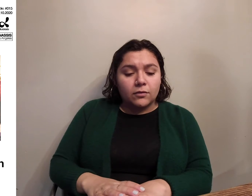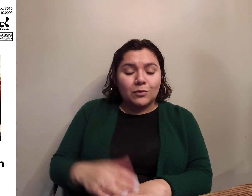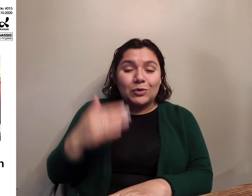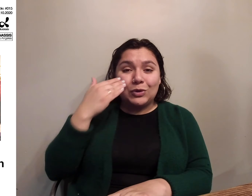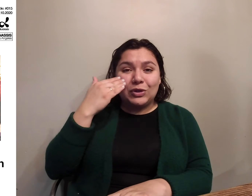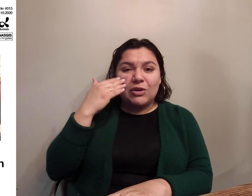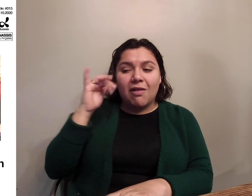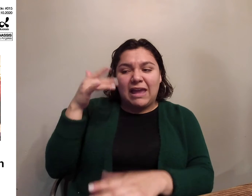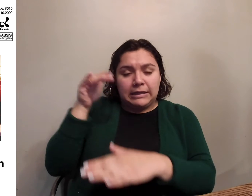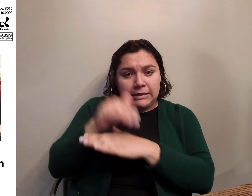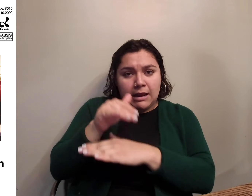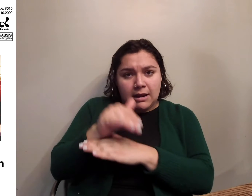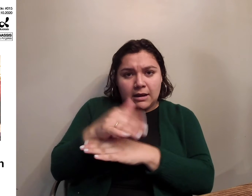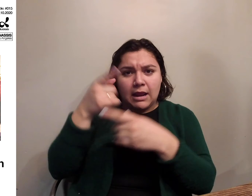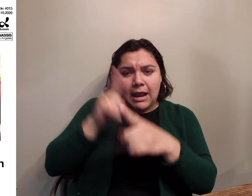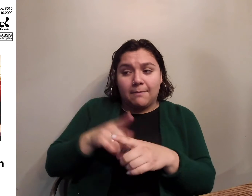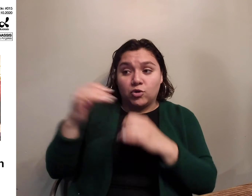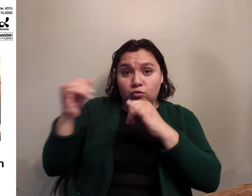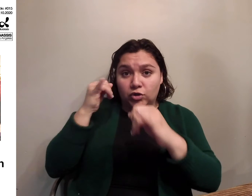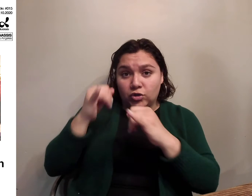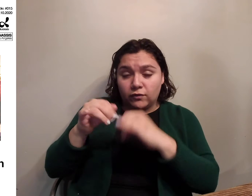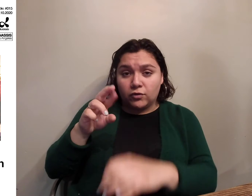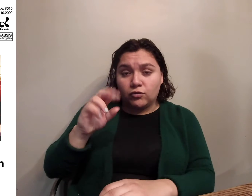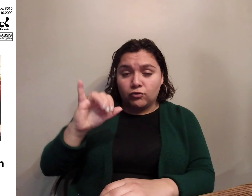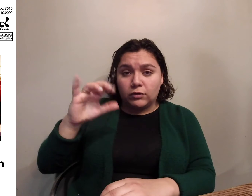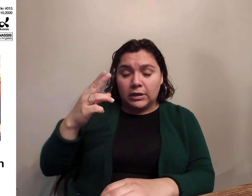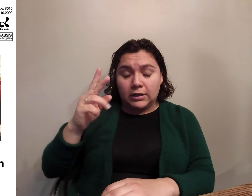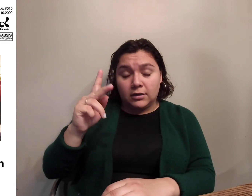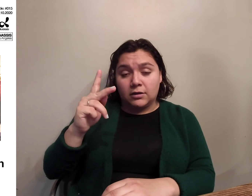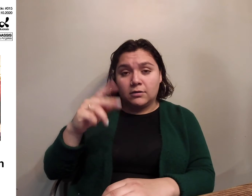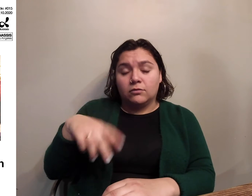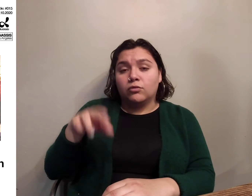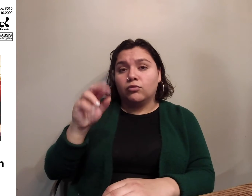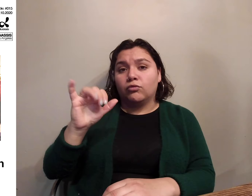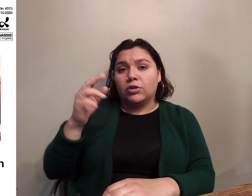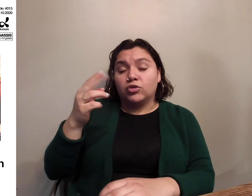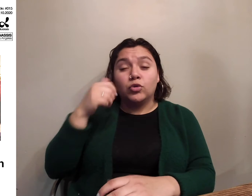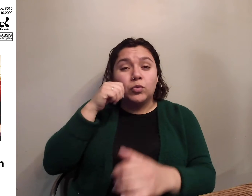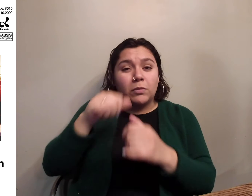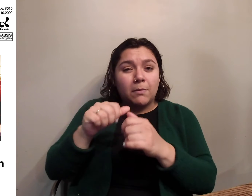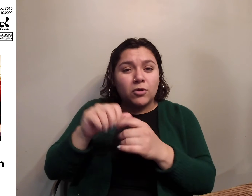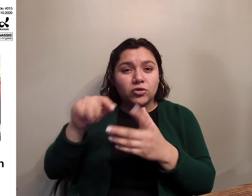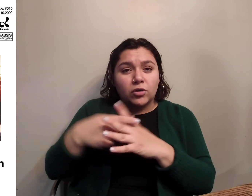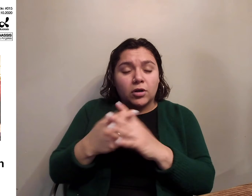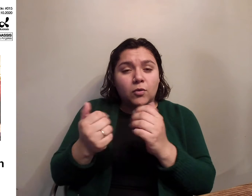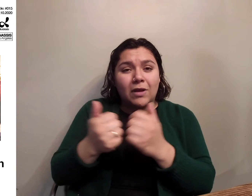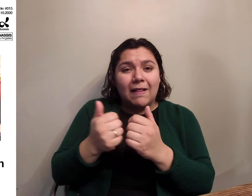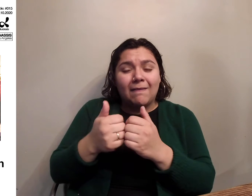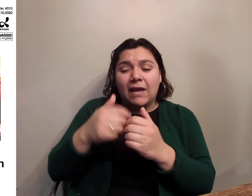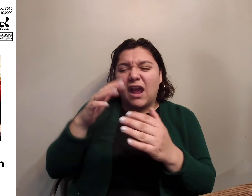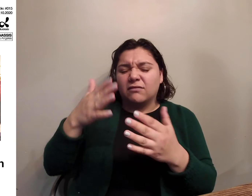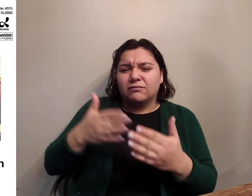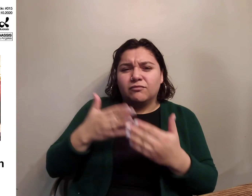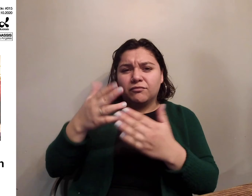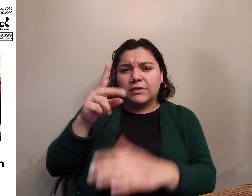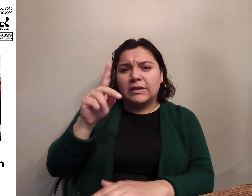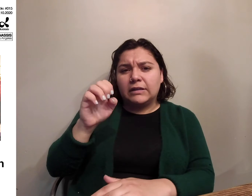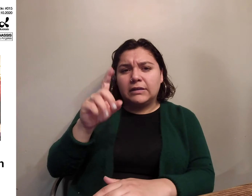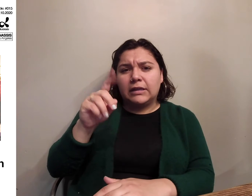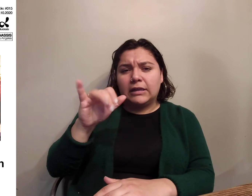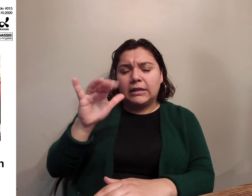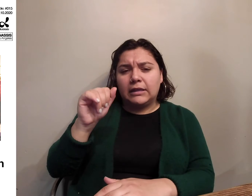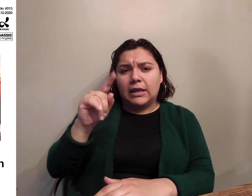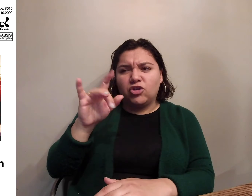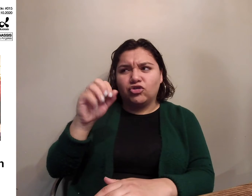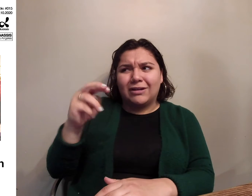You know, that night that you interviewed Rick, do you remember that he started with a meditation that I think was actually 10